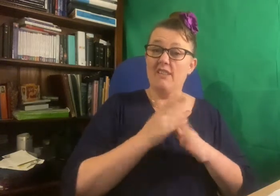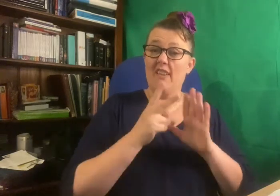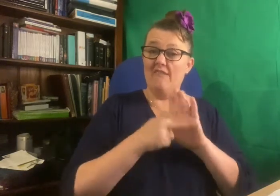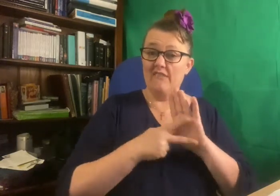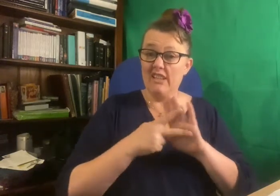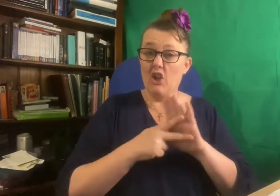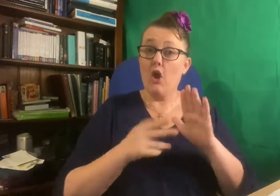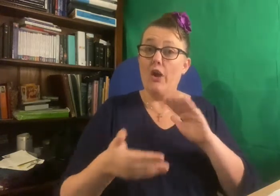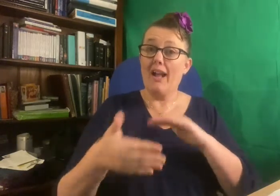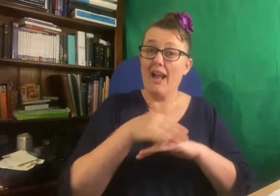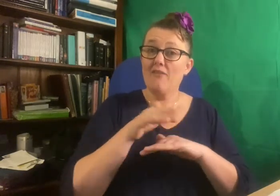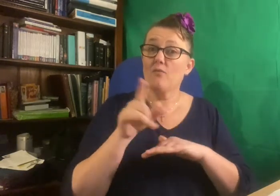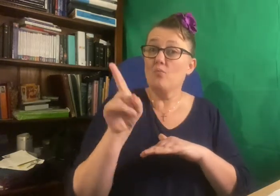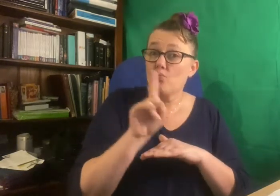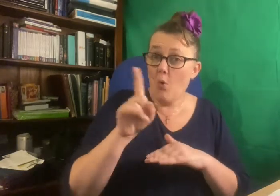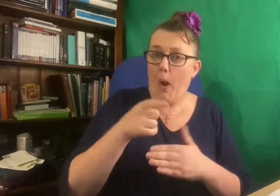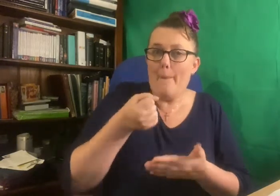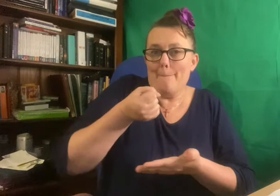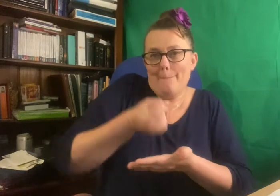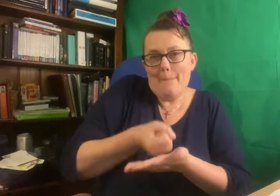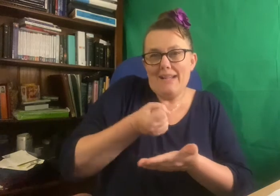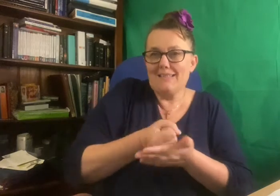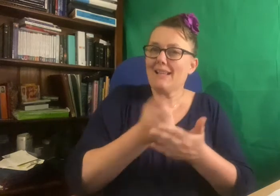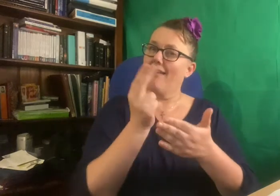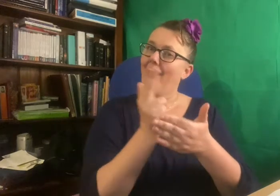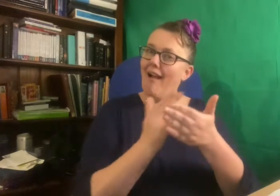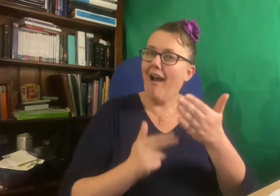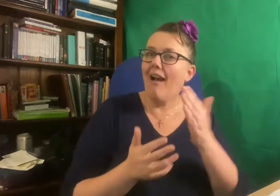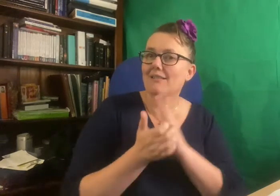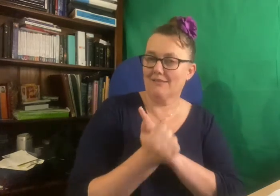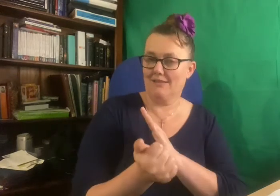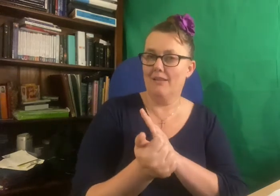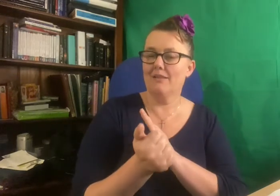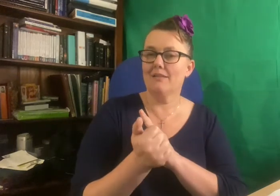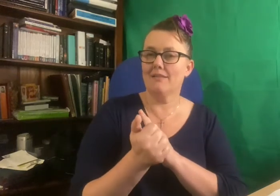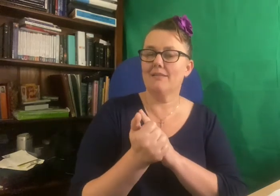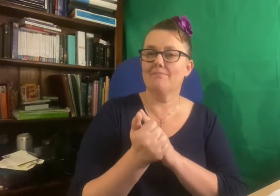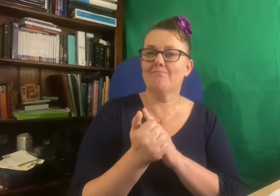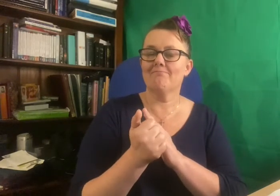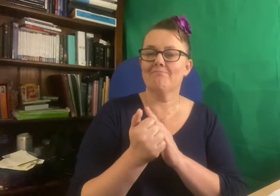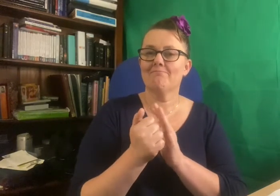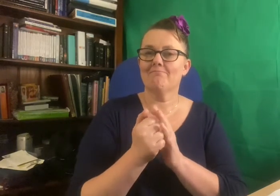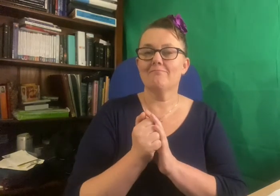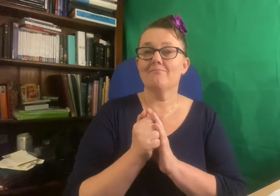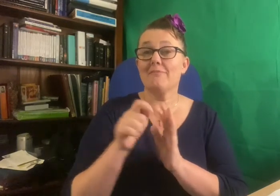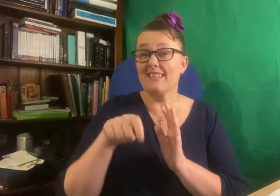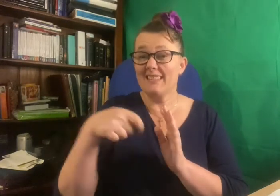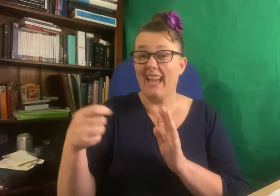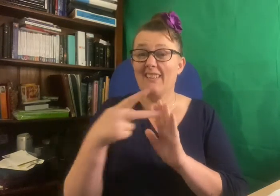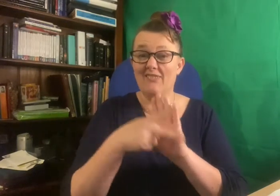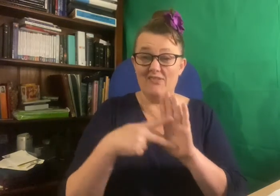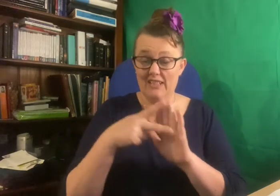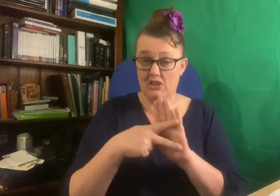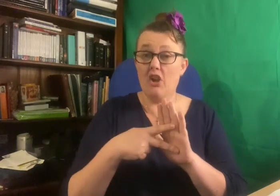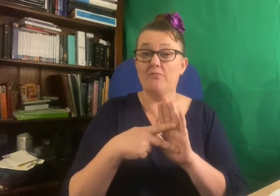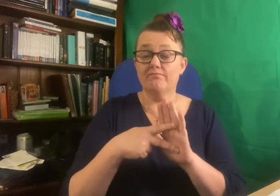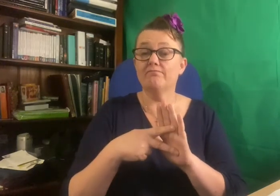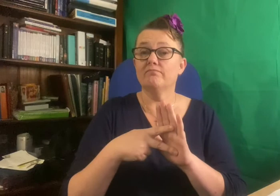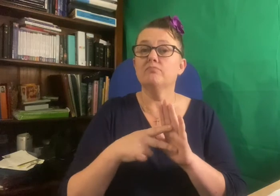This is my first video about basic art skills. My next